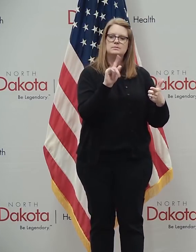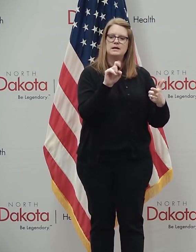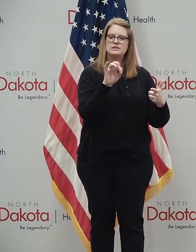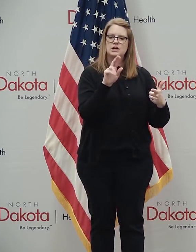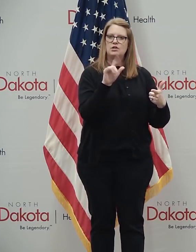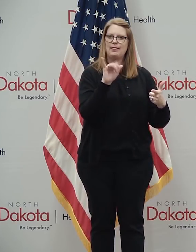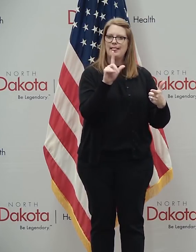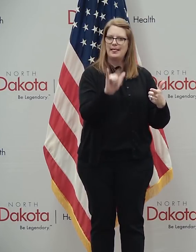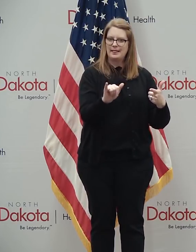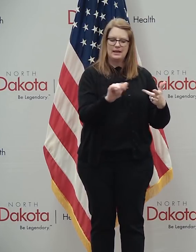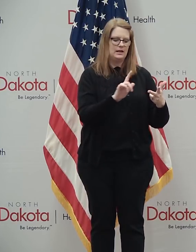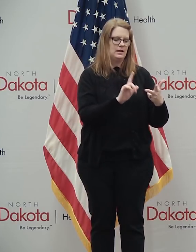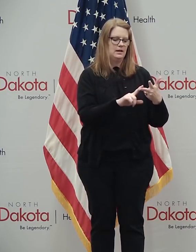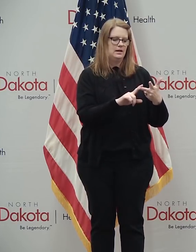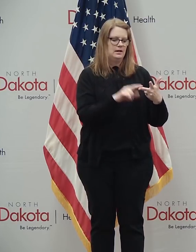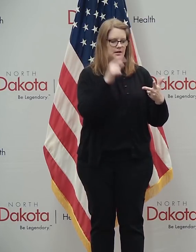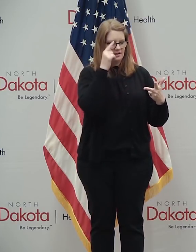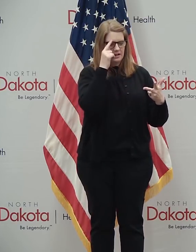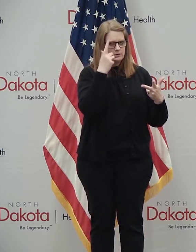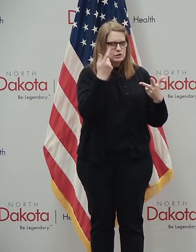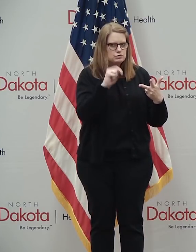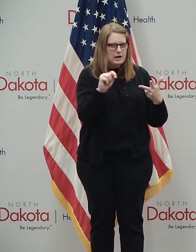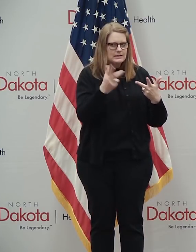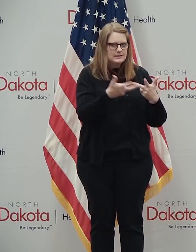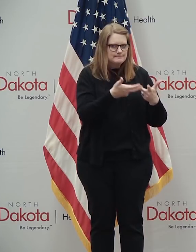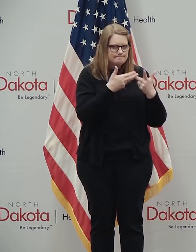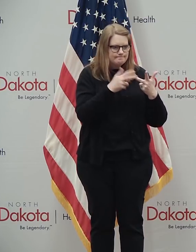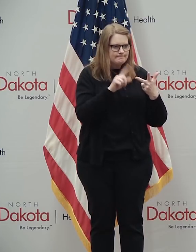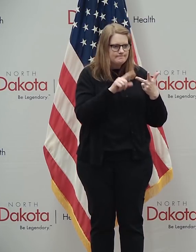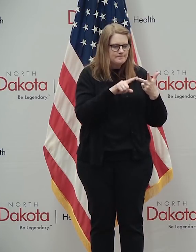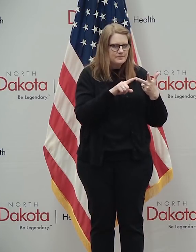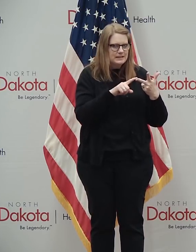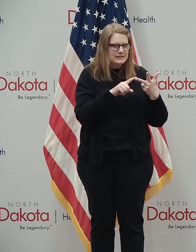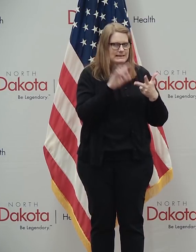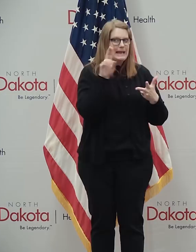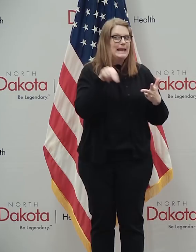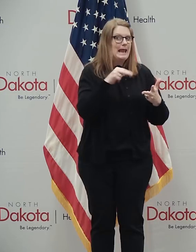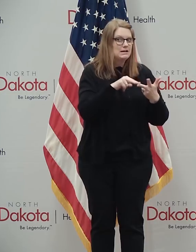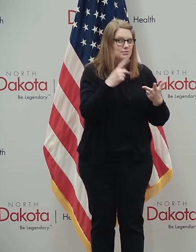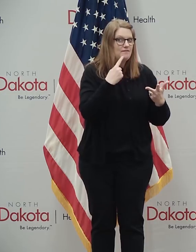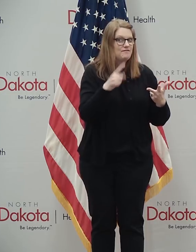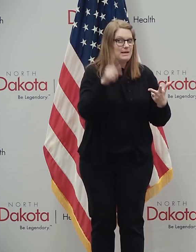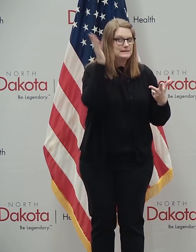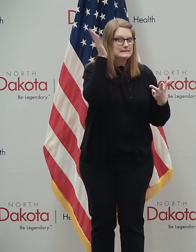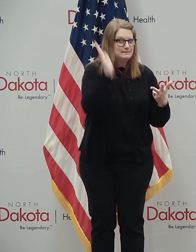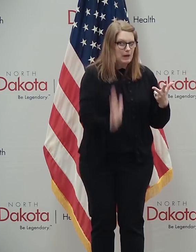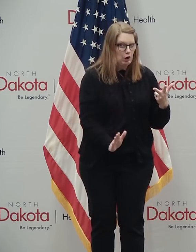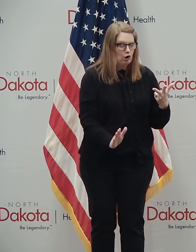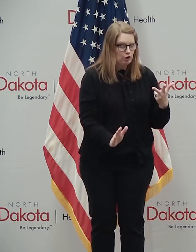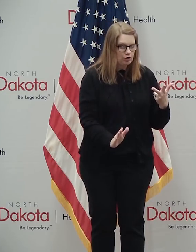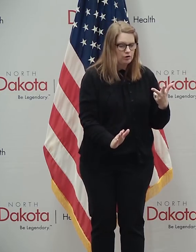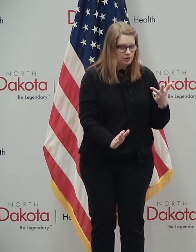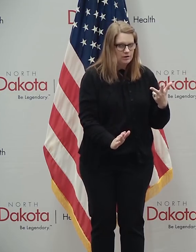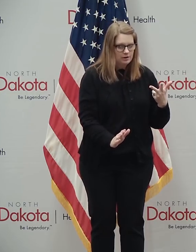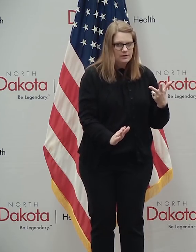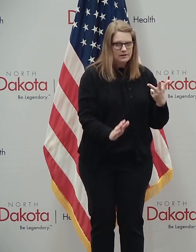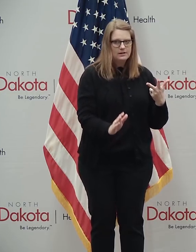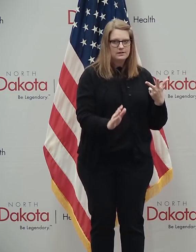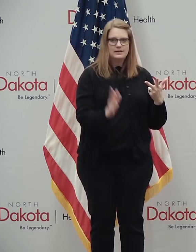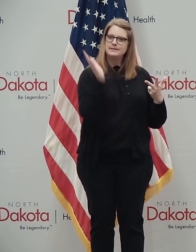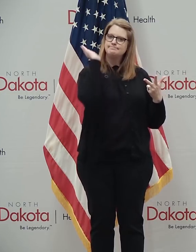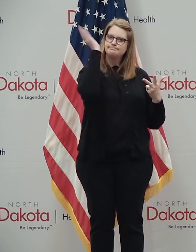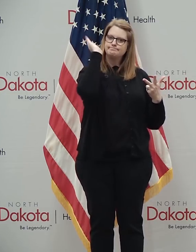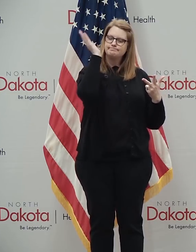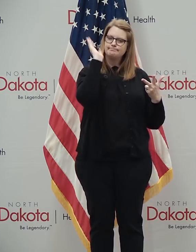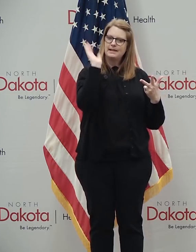Lily, and we are working on securing some nationally known speaker or speakers to deliver an invocation